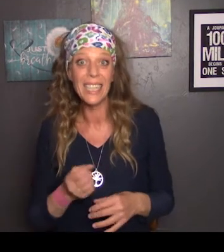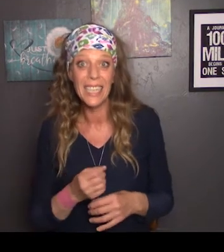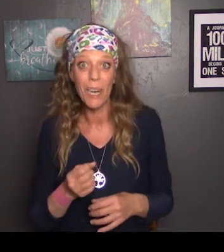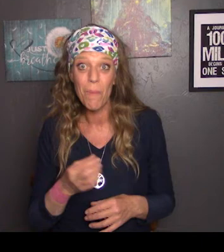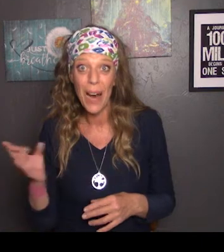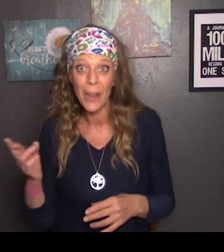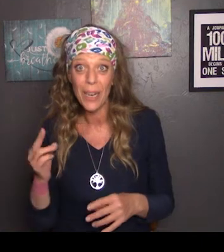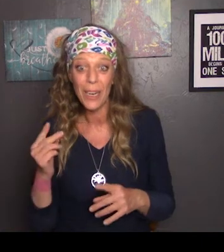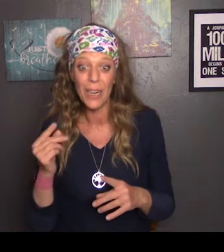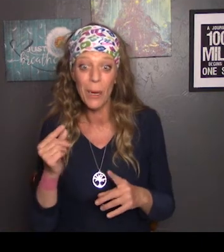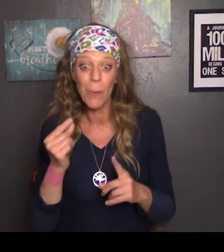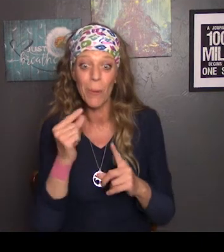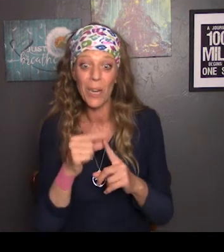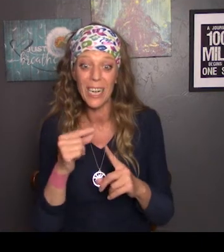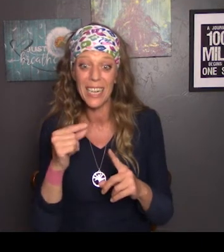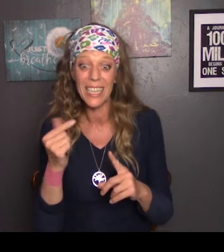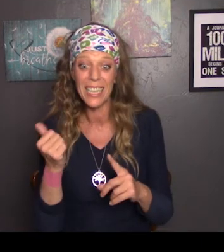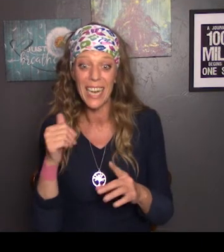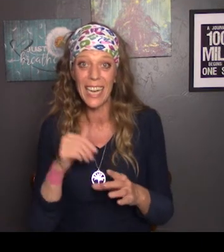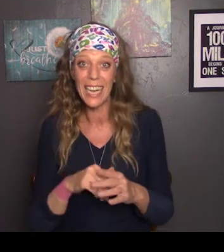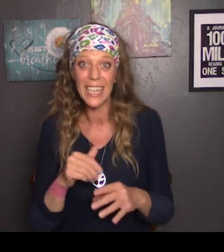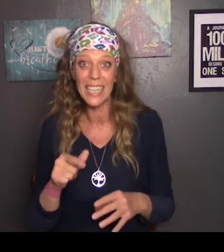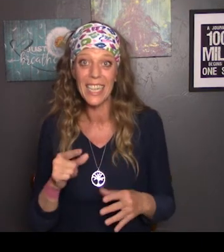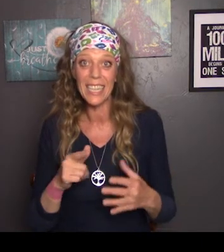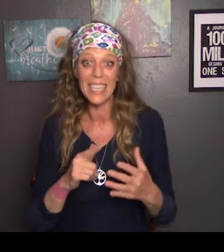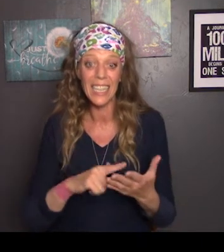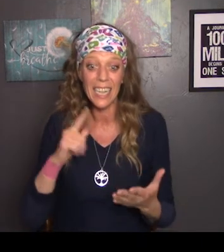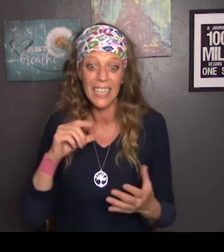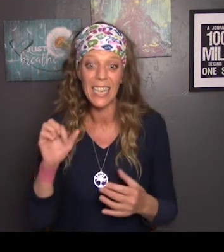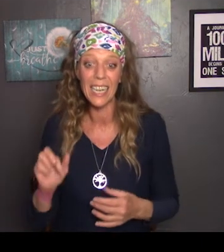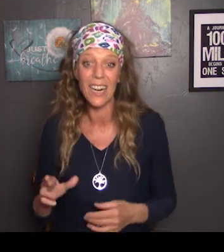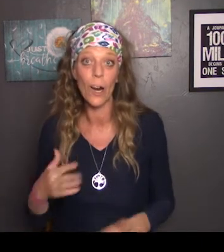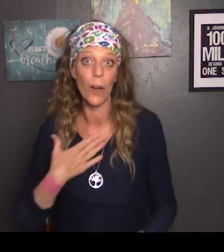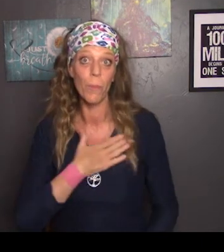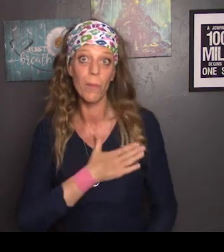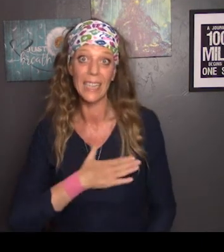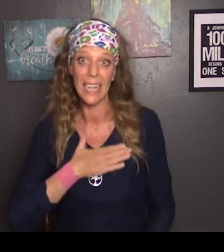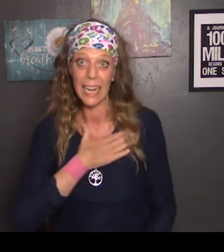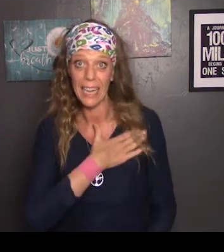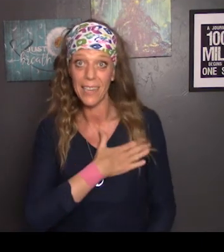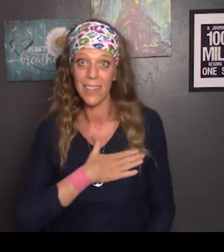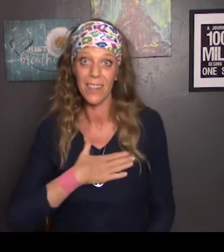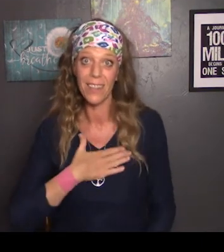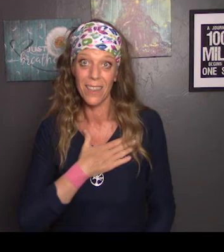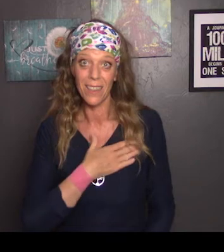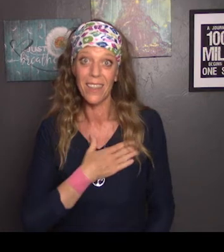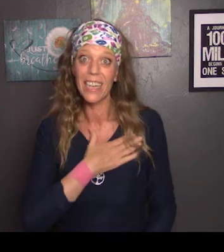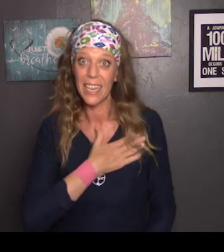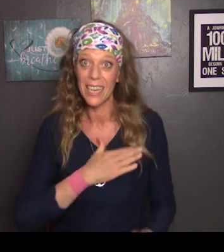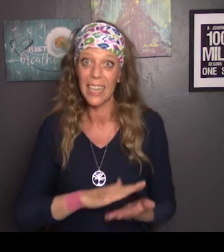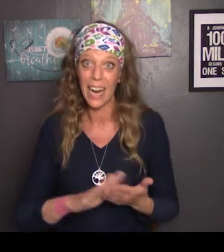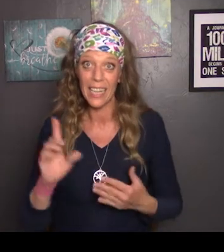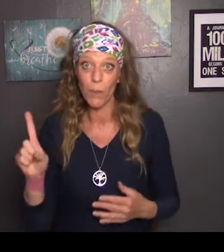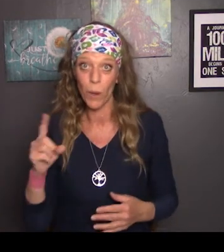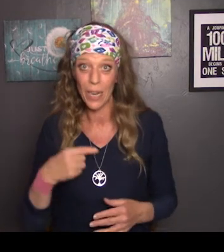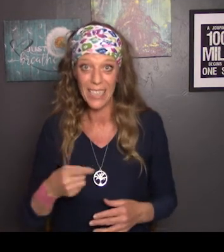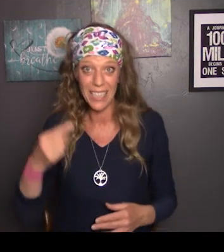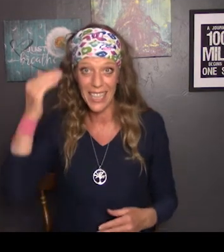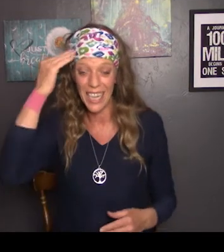Some other words in this lesson are please. Nice one to